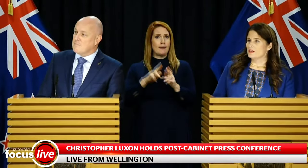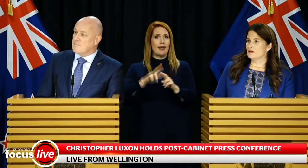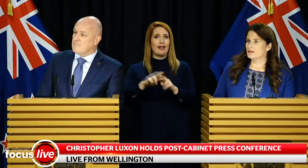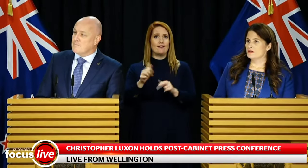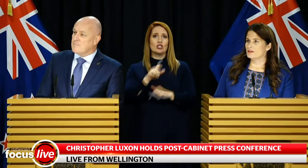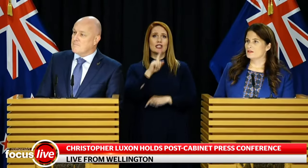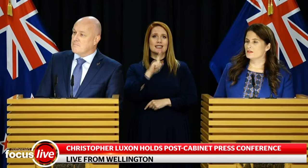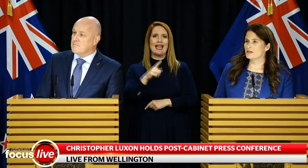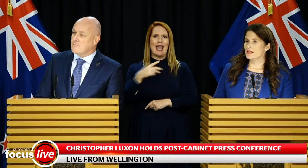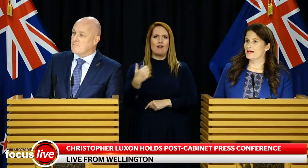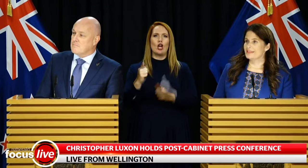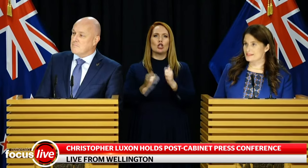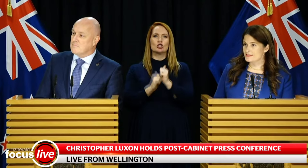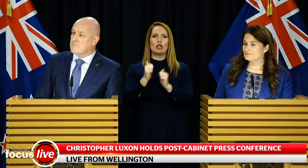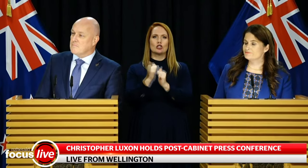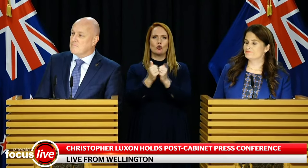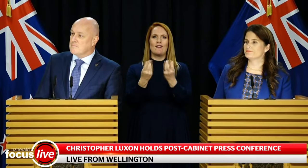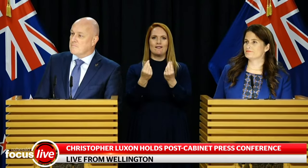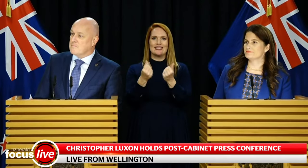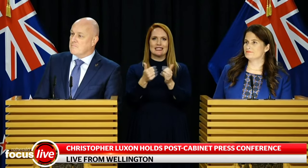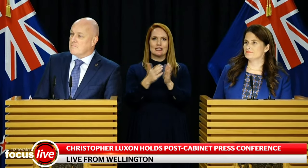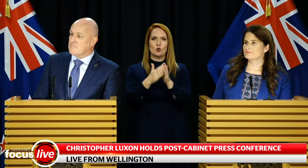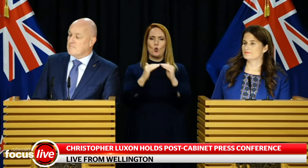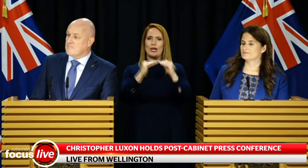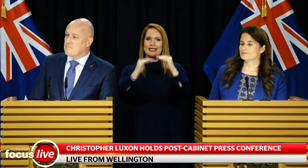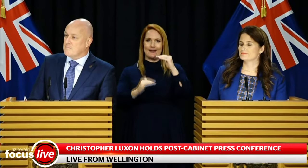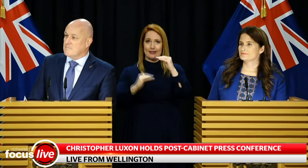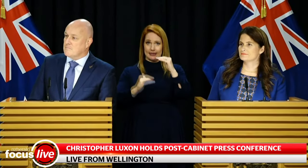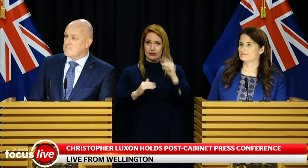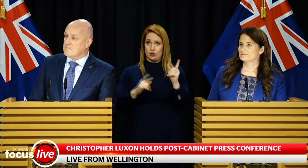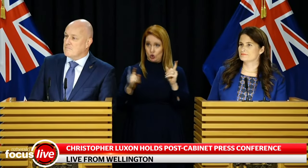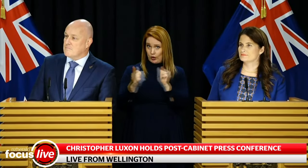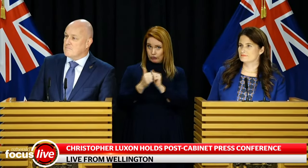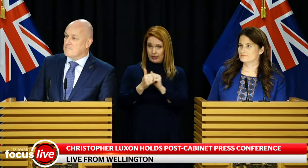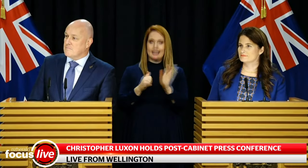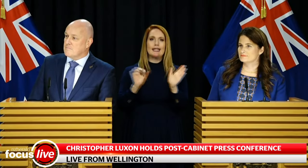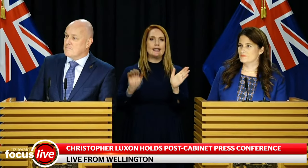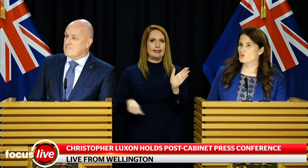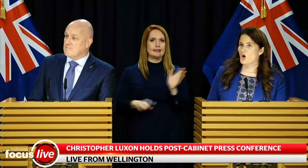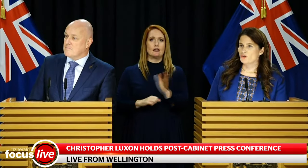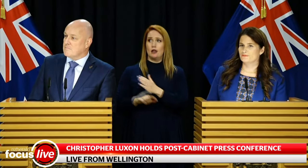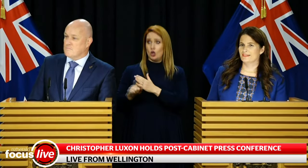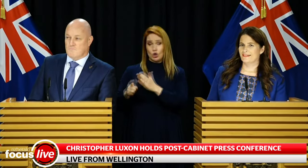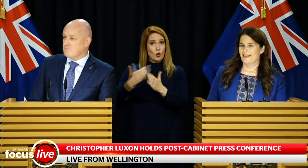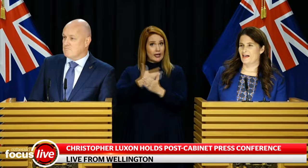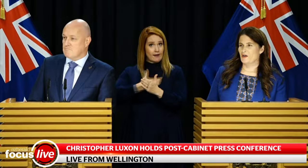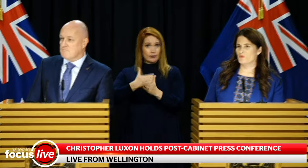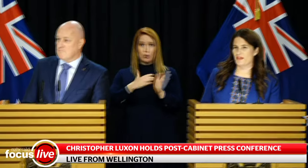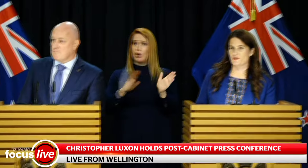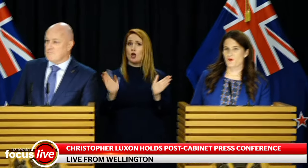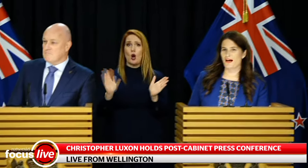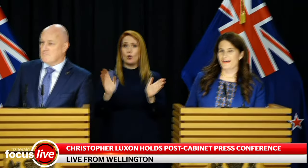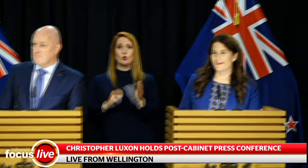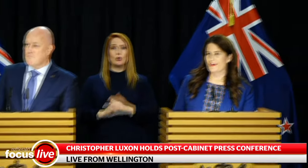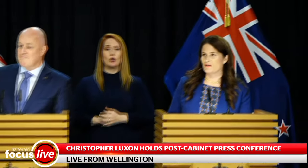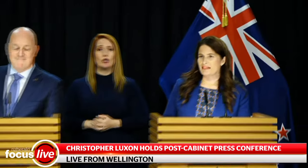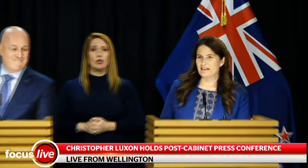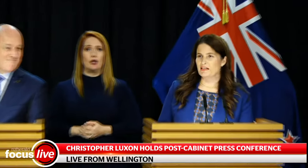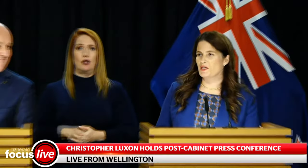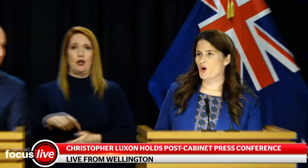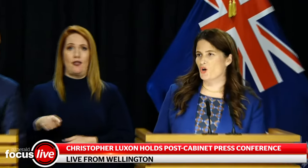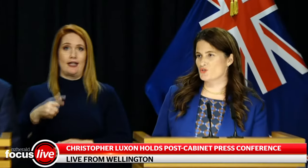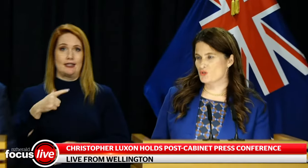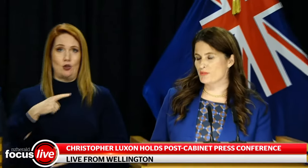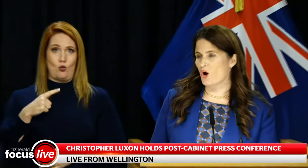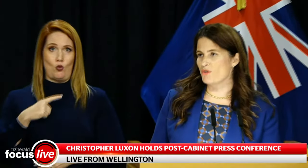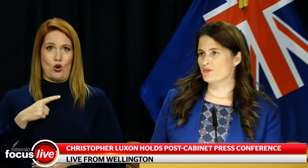structural fiscal deficit? Yes. Are you comfortable with that? No. That is why